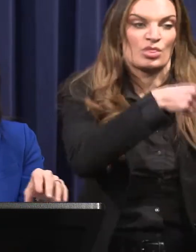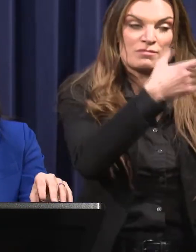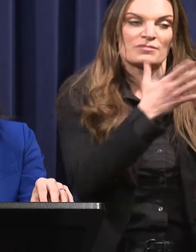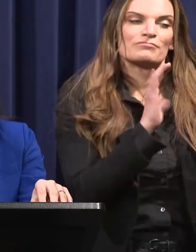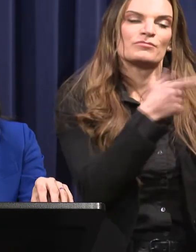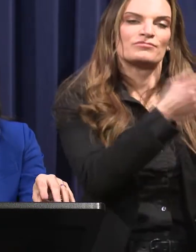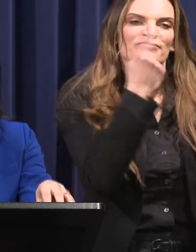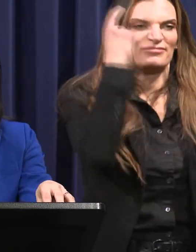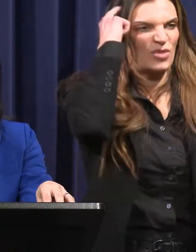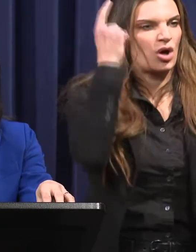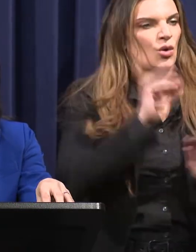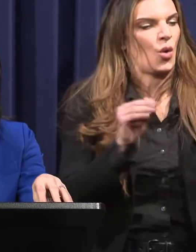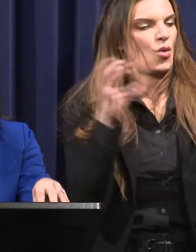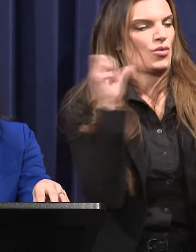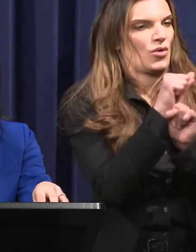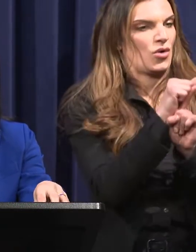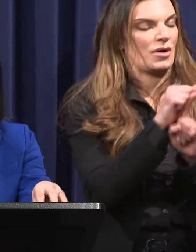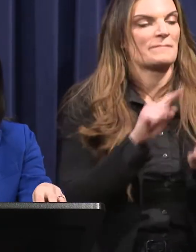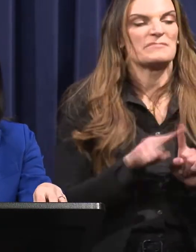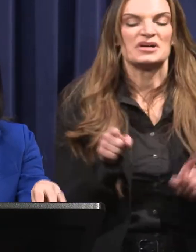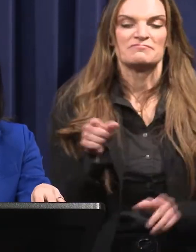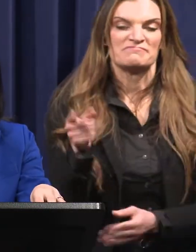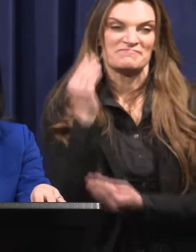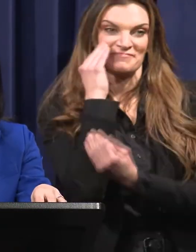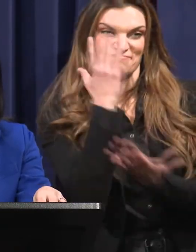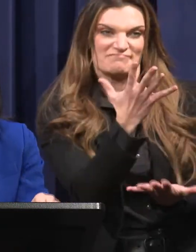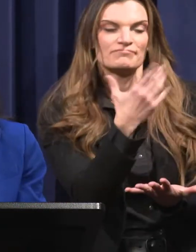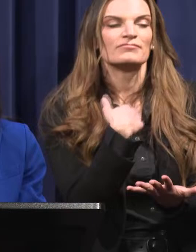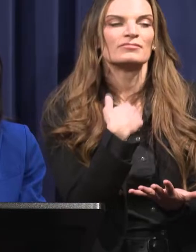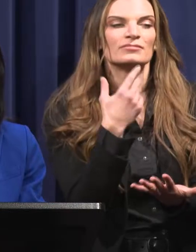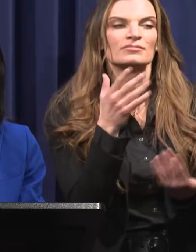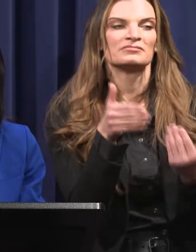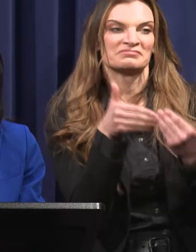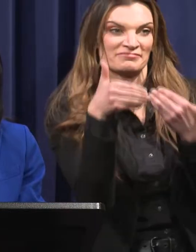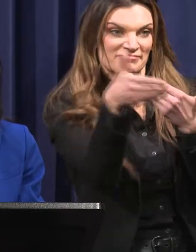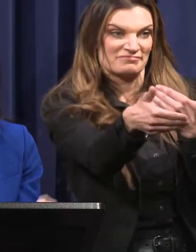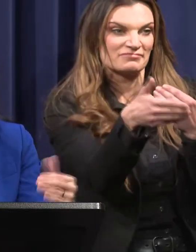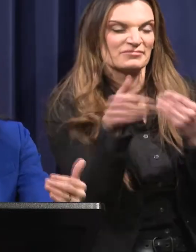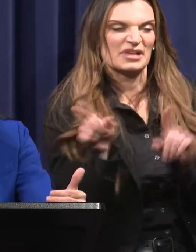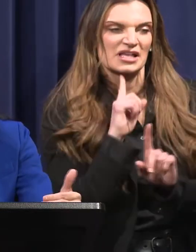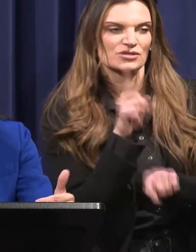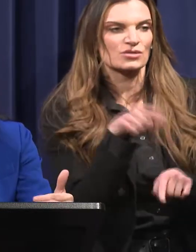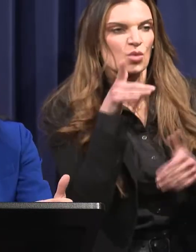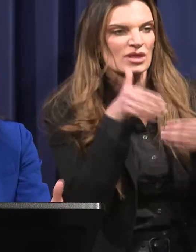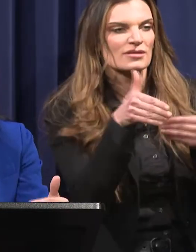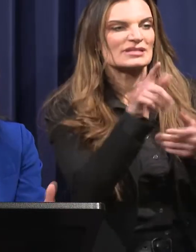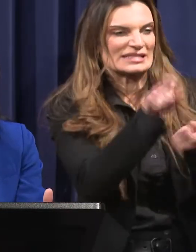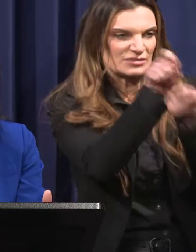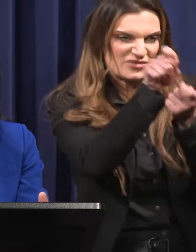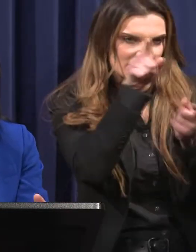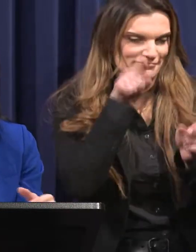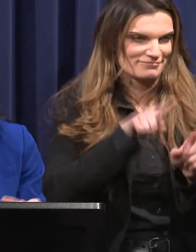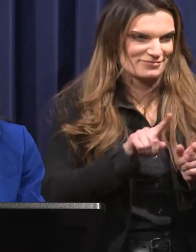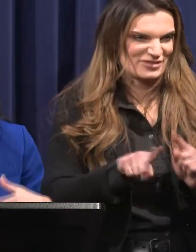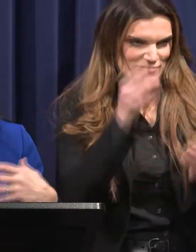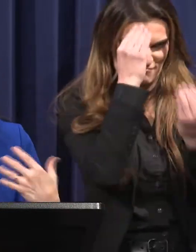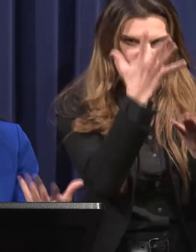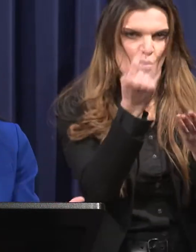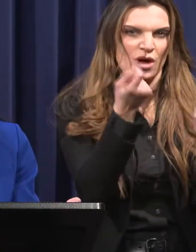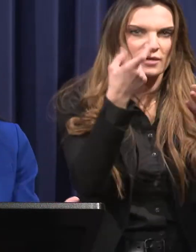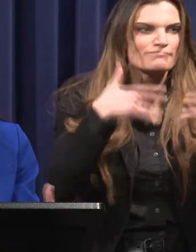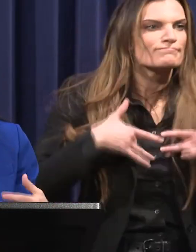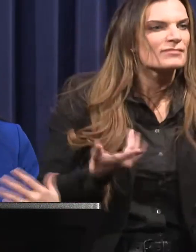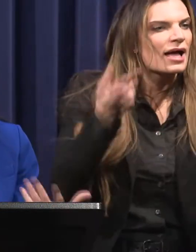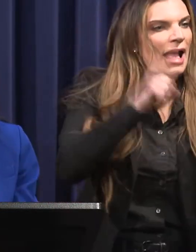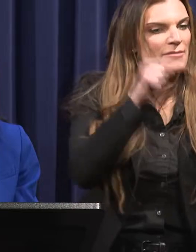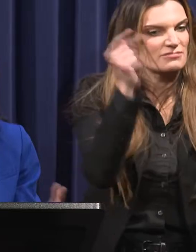that will relay the specific allegations, and so you'll see a lot more detail in that. But in terms of what I